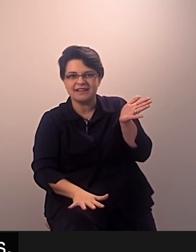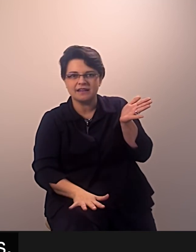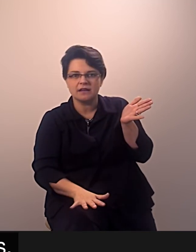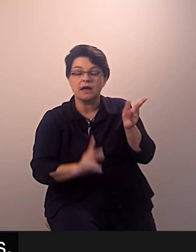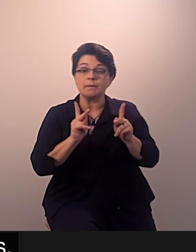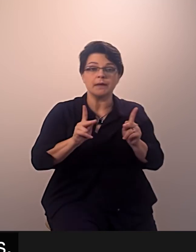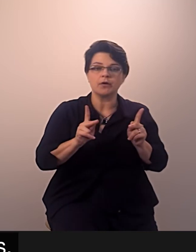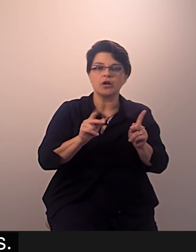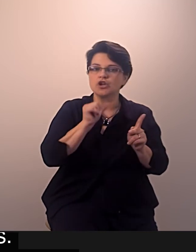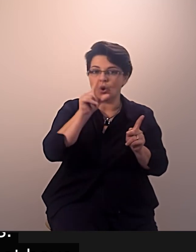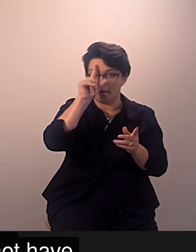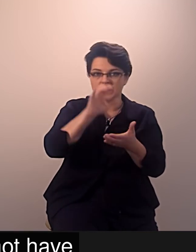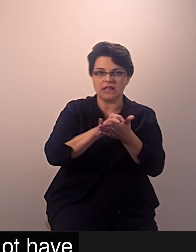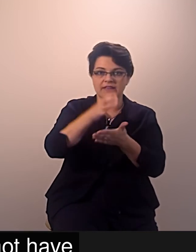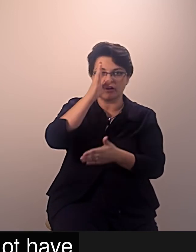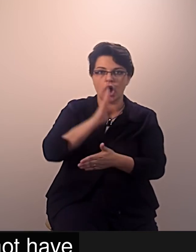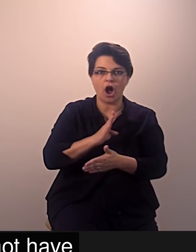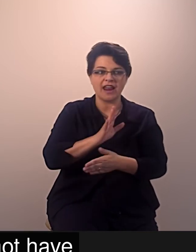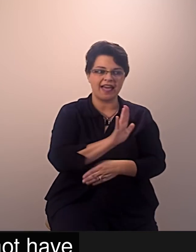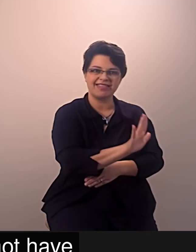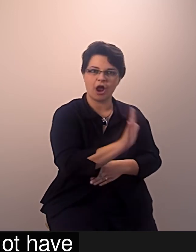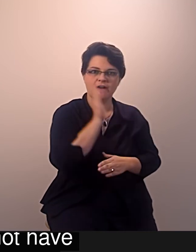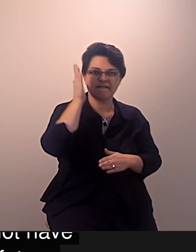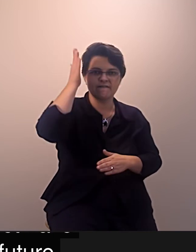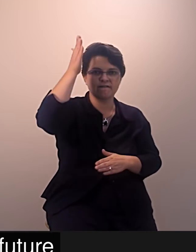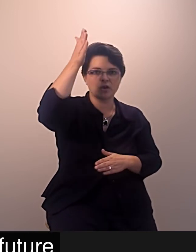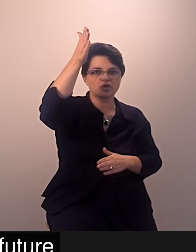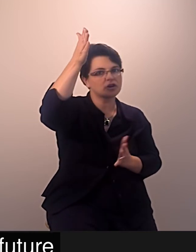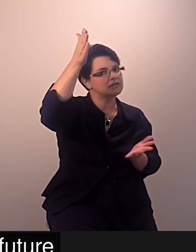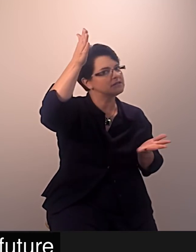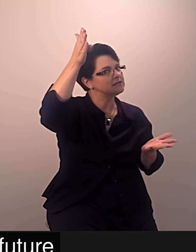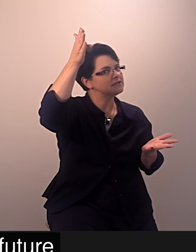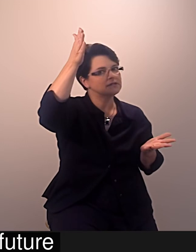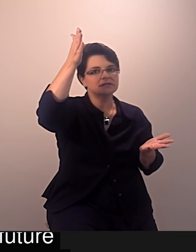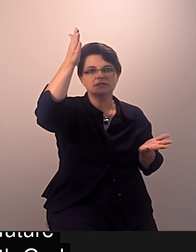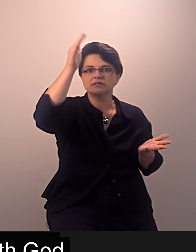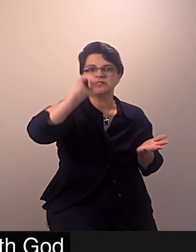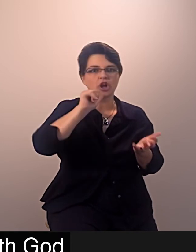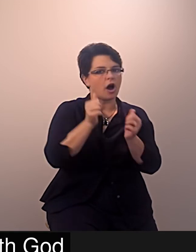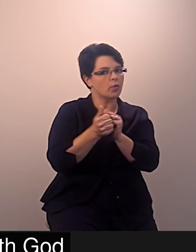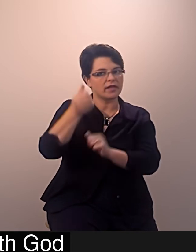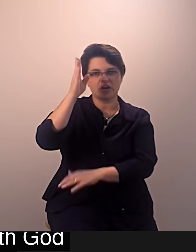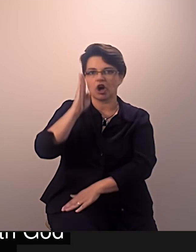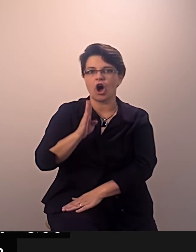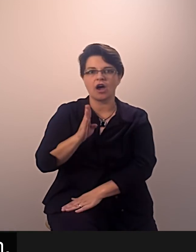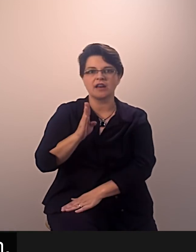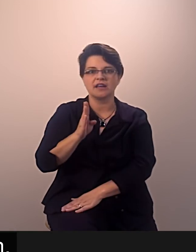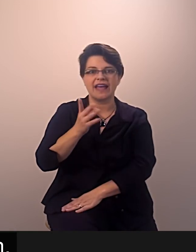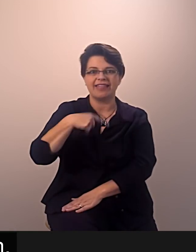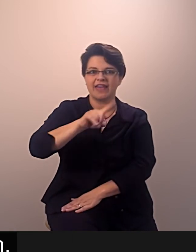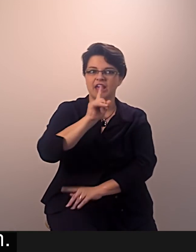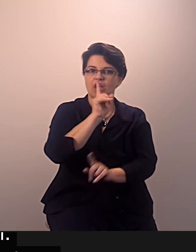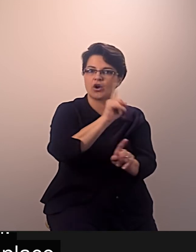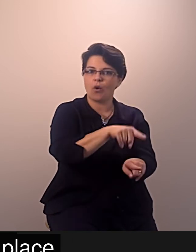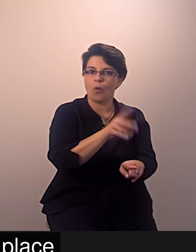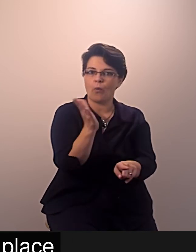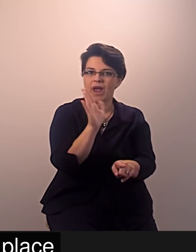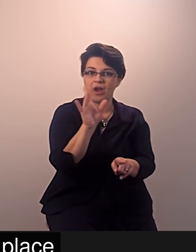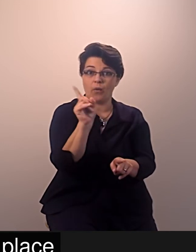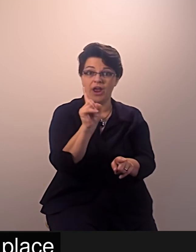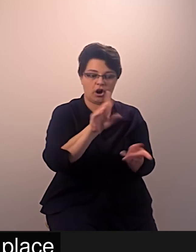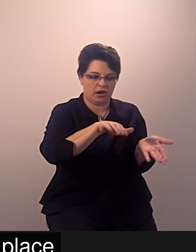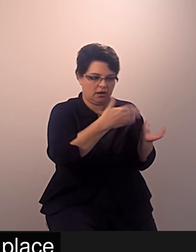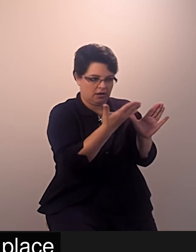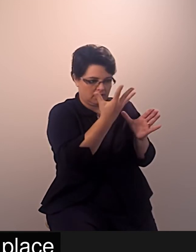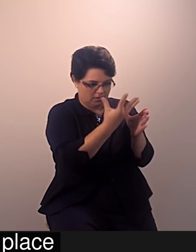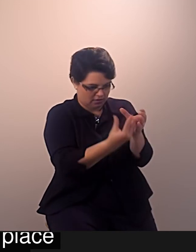have this wonderful future of eternal life with God after death. They go to the place of punishment because